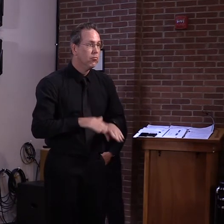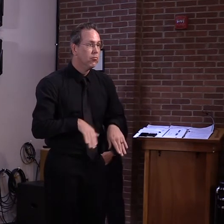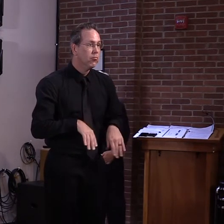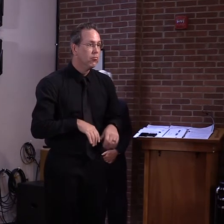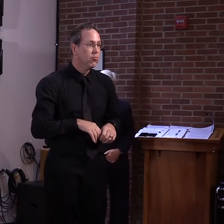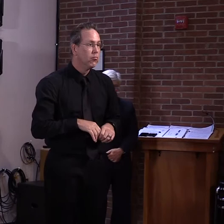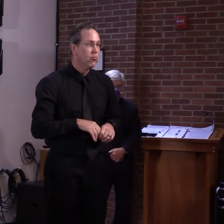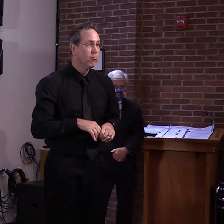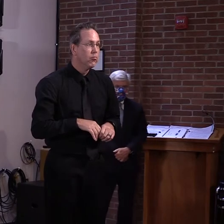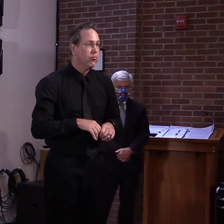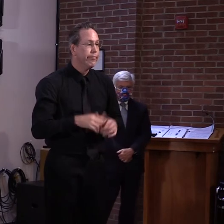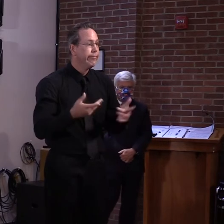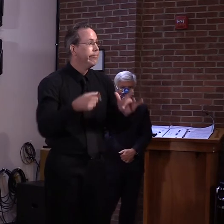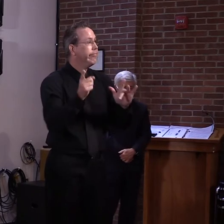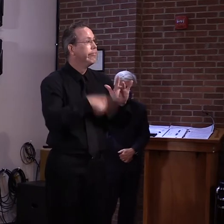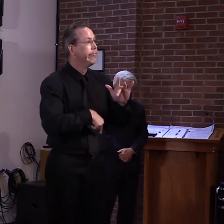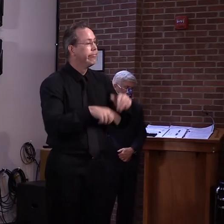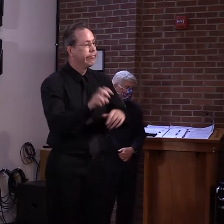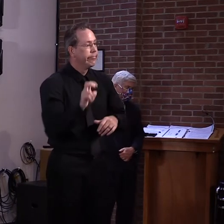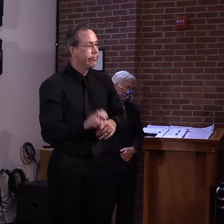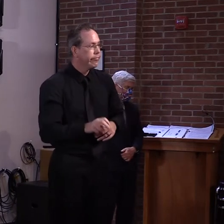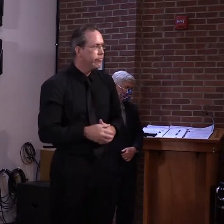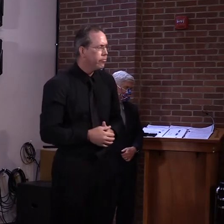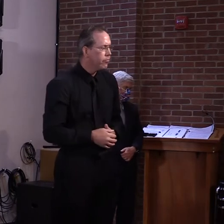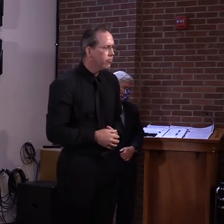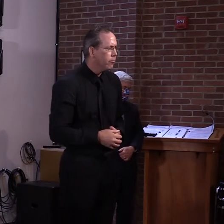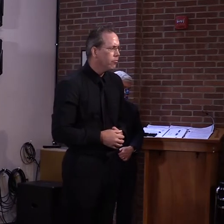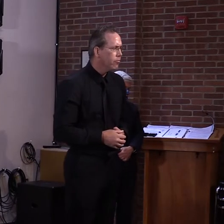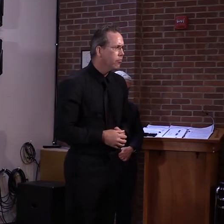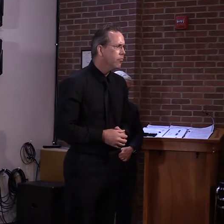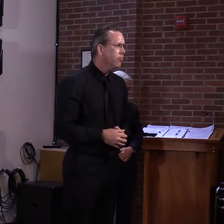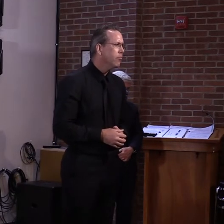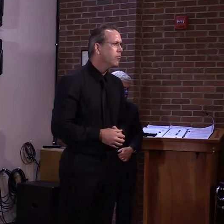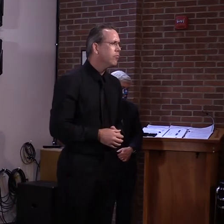All right, we'll go to Steve, NEK TV.